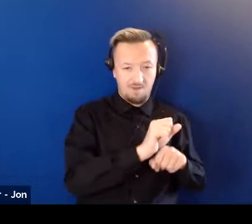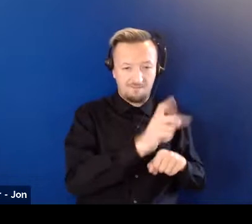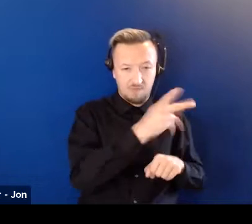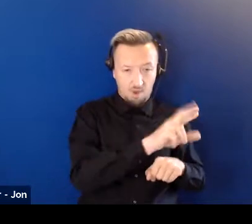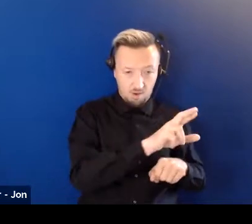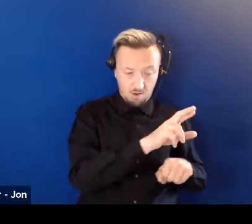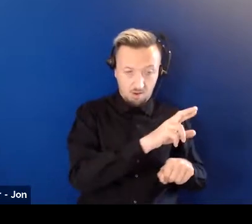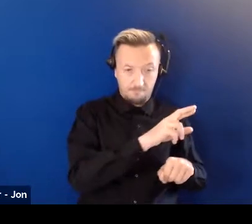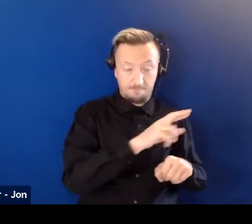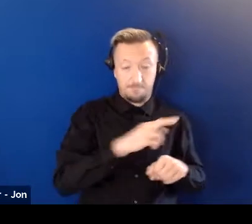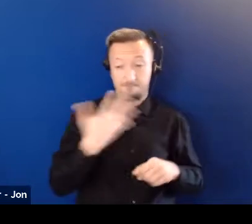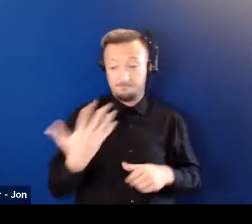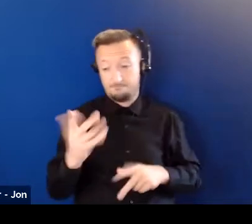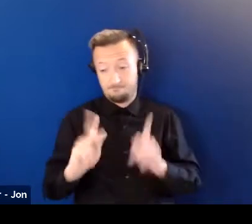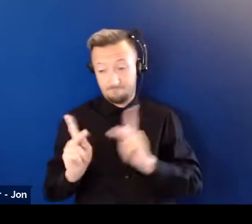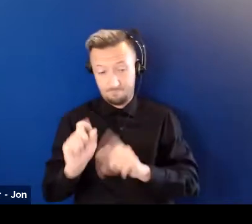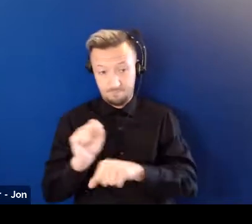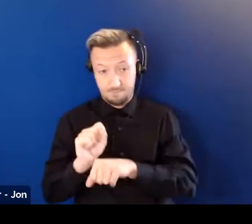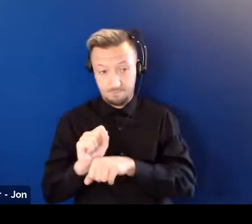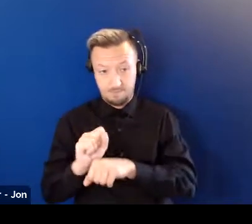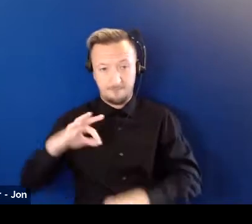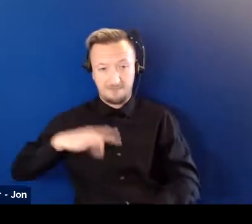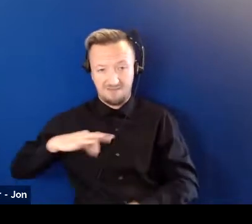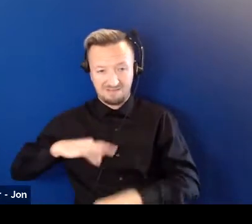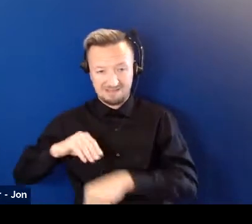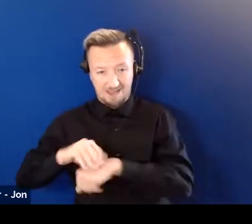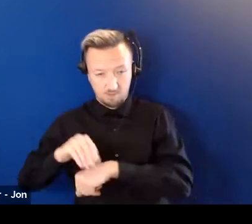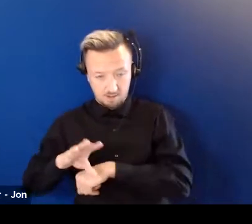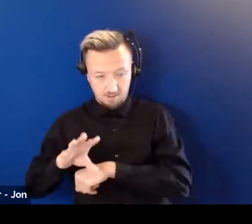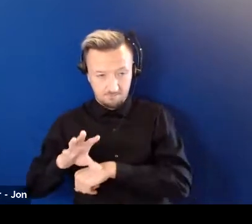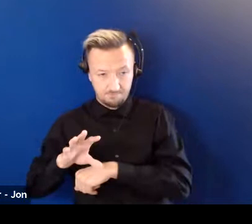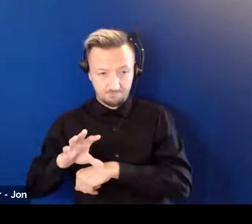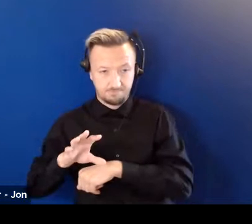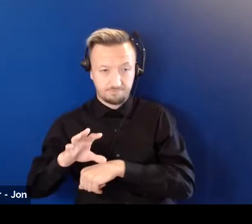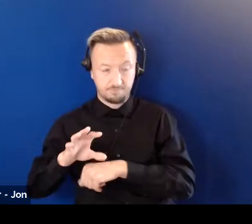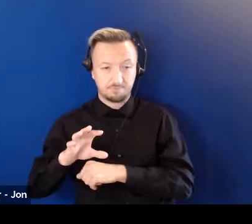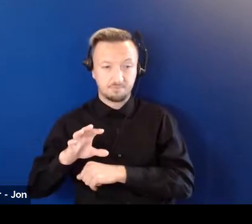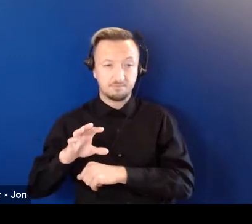5 people who are engaged in benefits, counseling, and